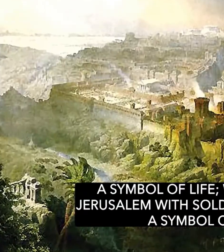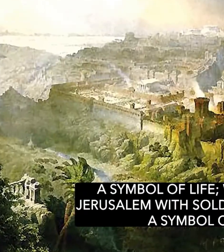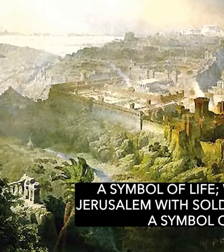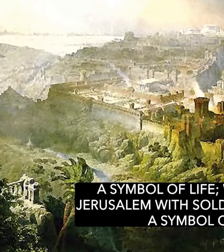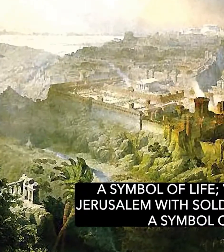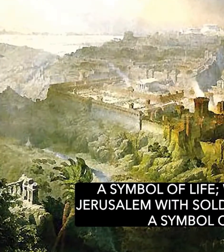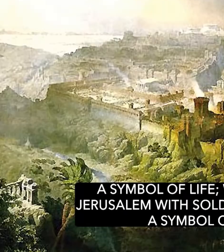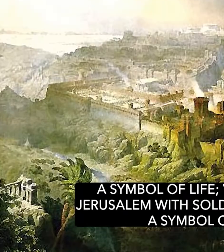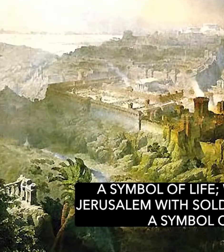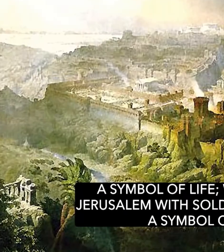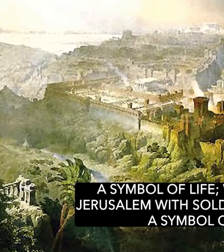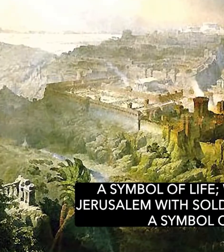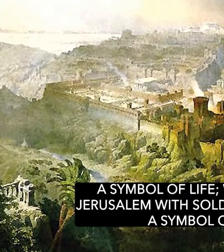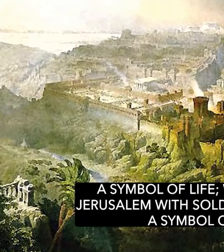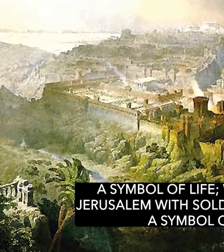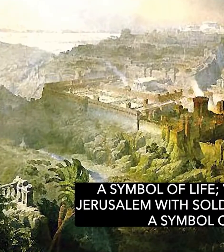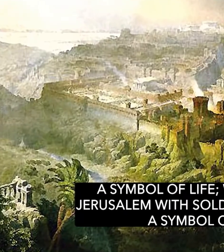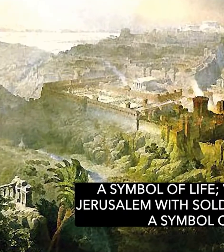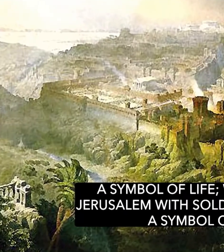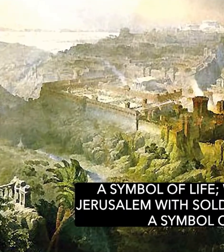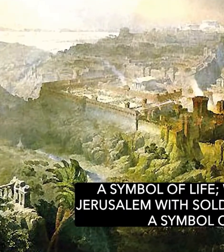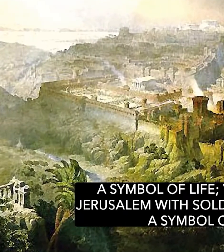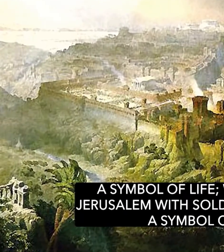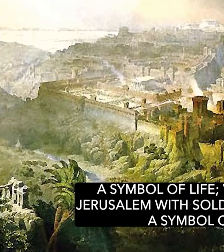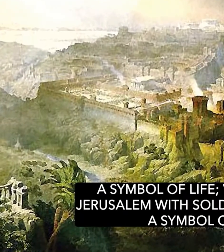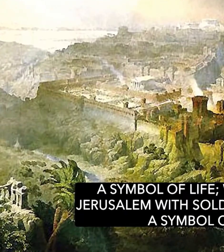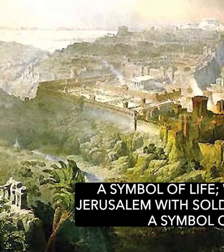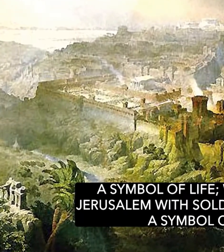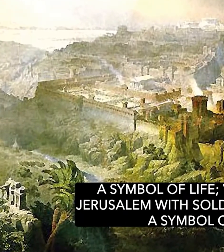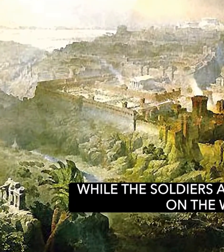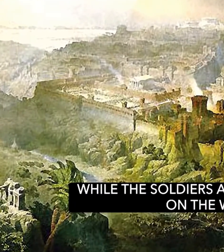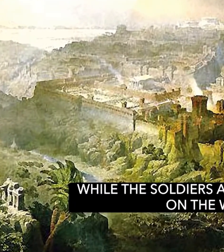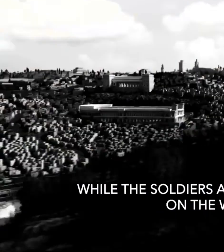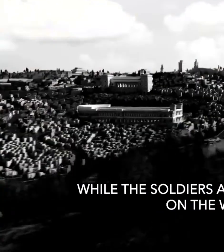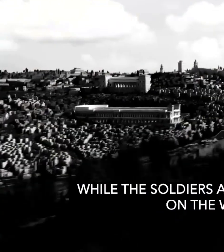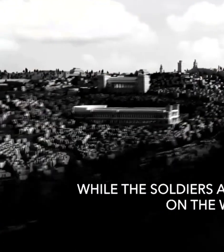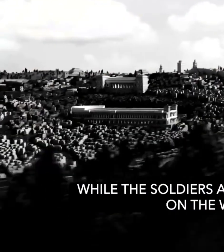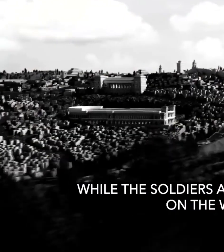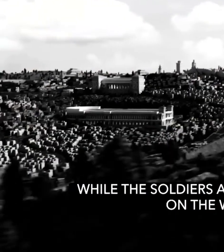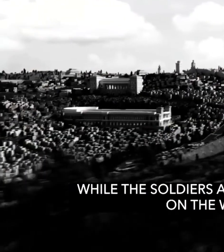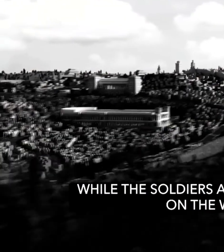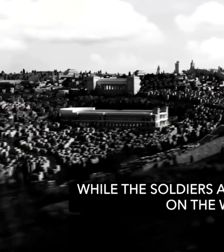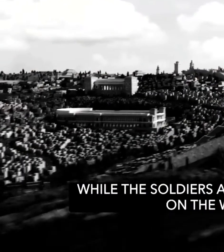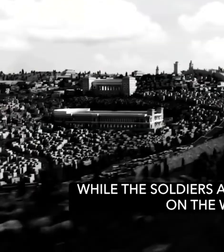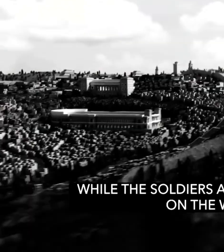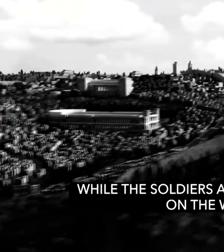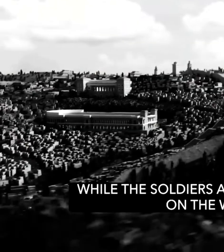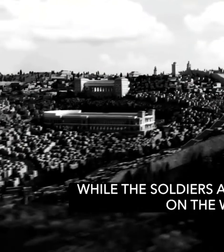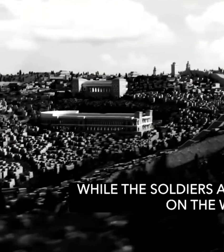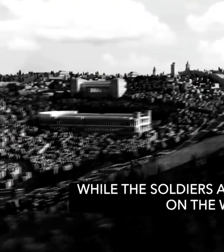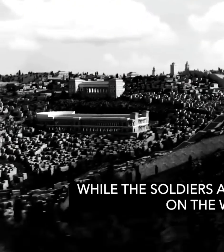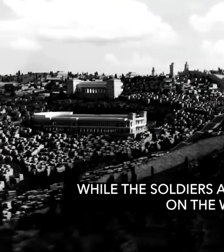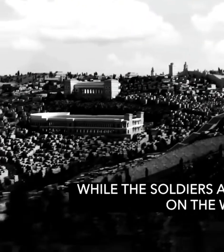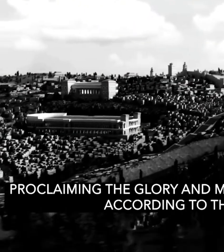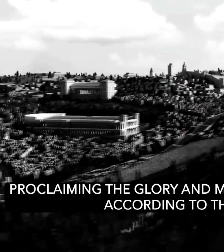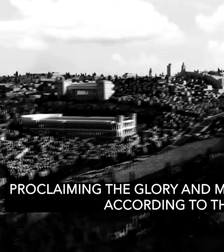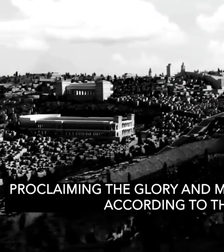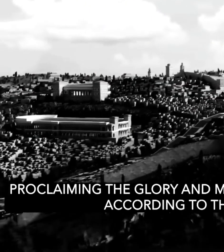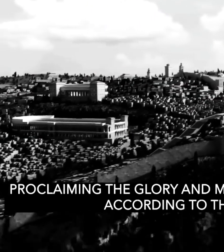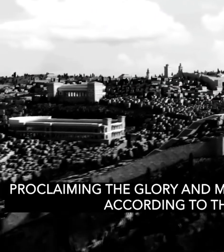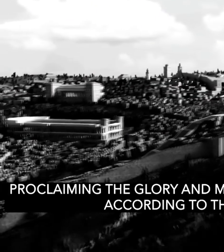with soldiers waving swords, a symbol of violence. While the soldiers and crowds gathered on the west